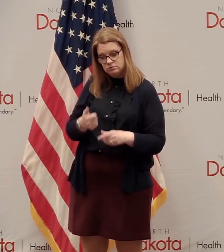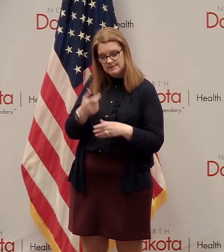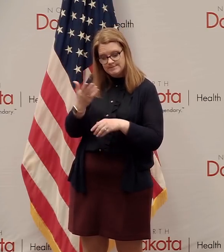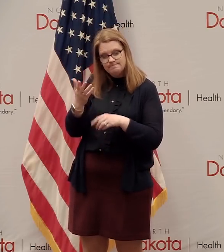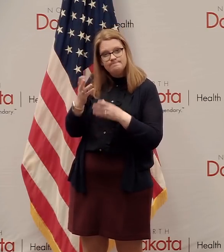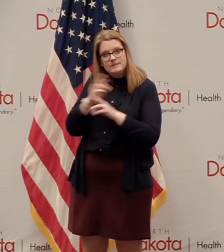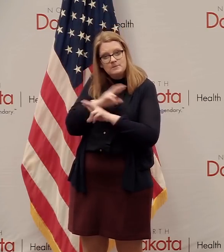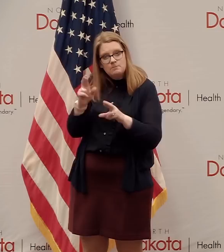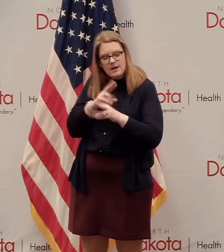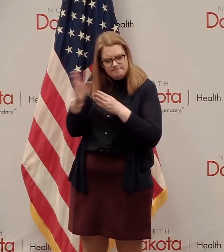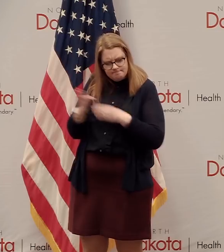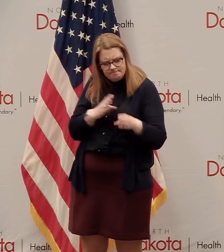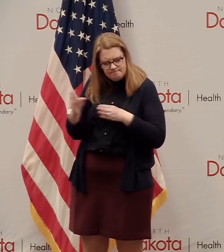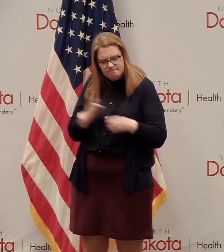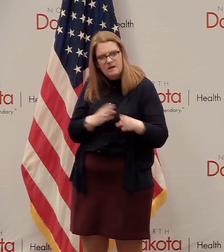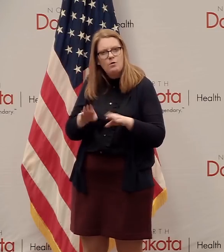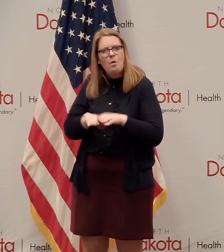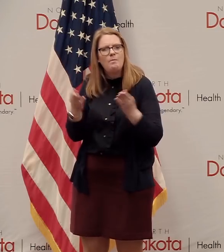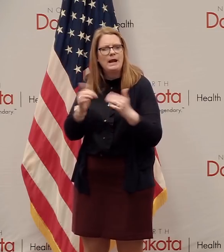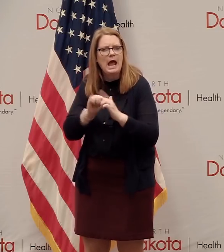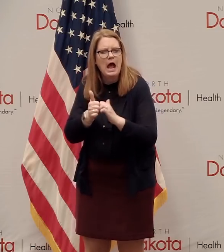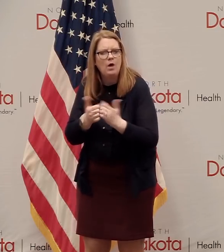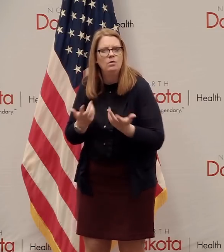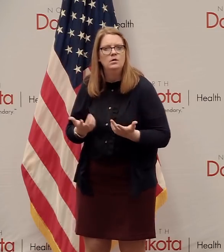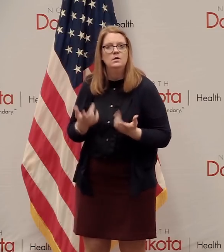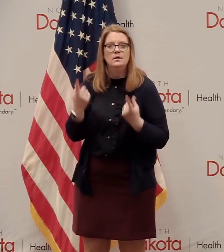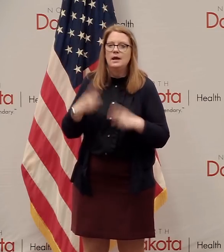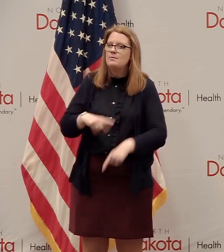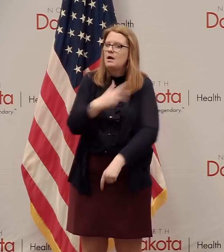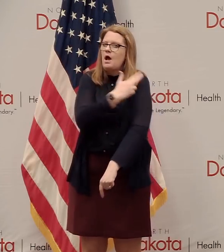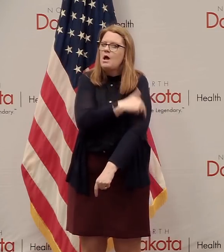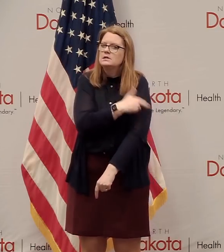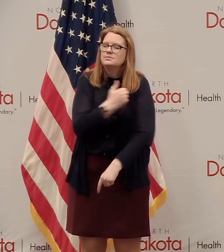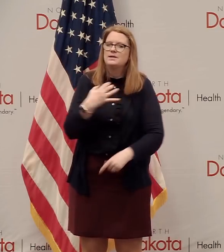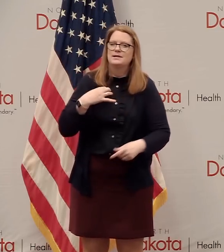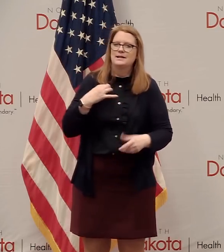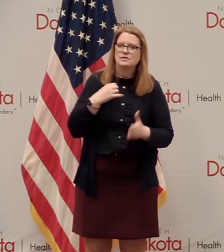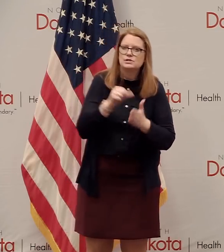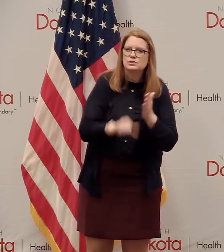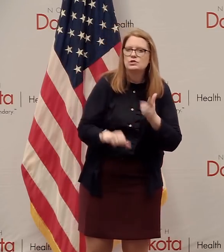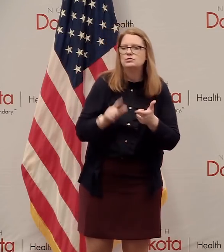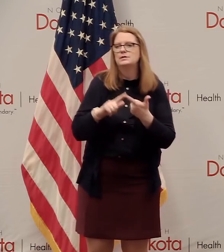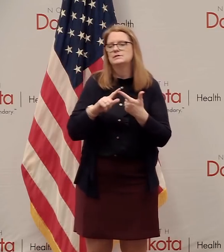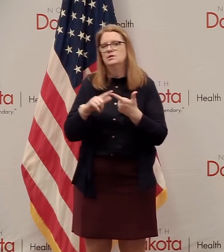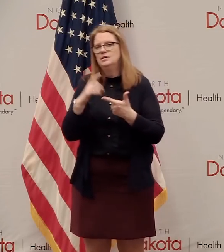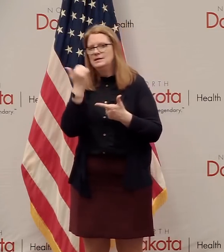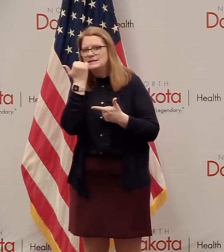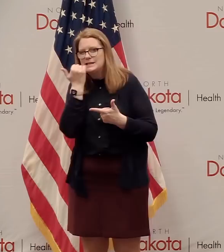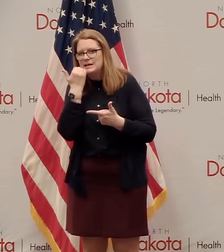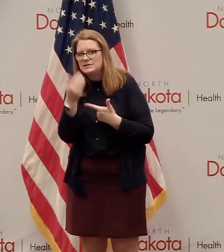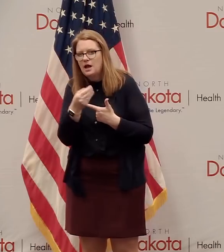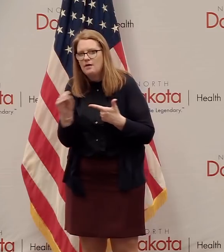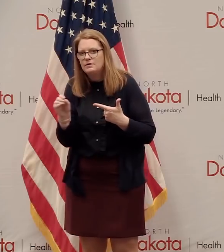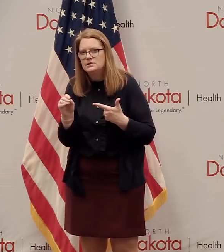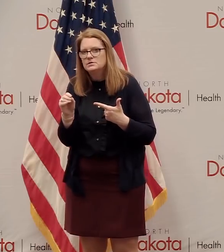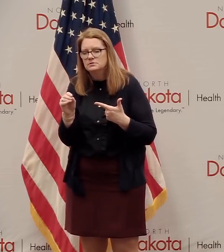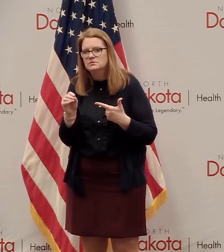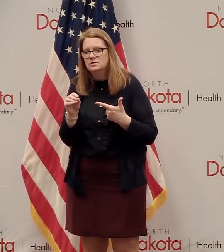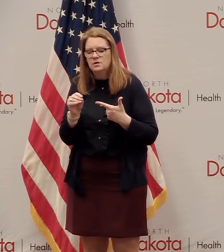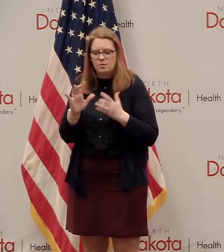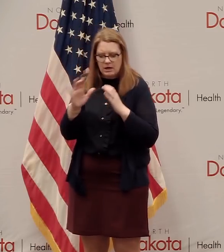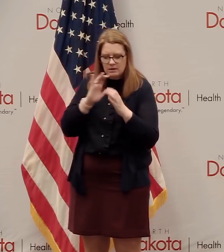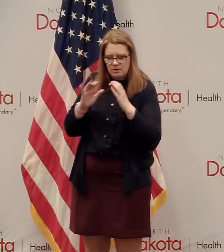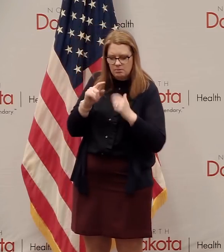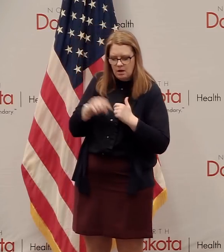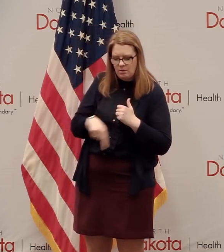And again, and whether that's hospitals doing elective surgery or dentists restarting, we'll continue to communicate with them, but